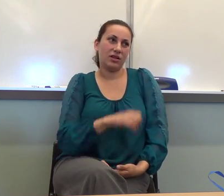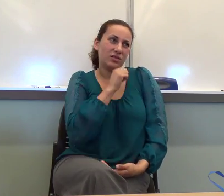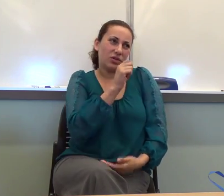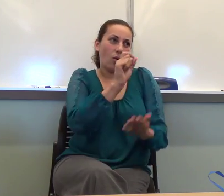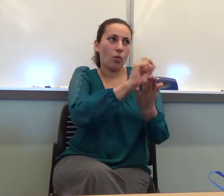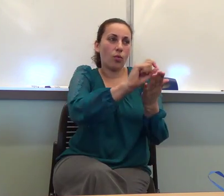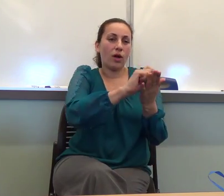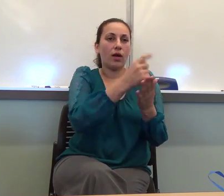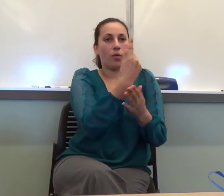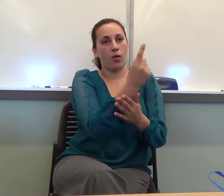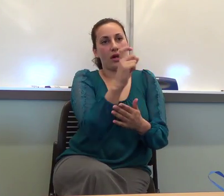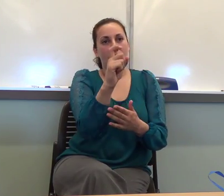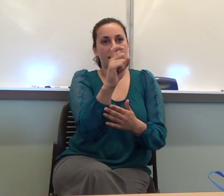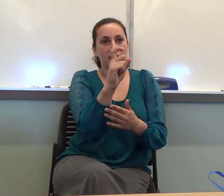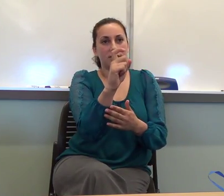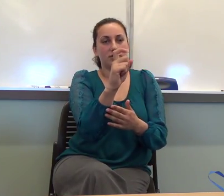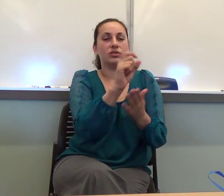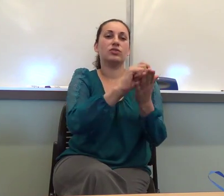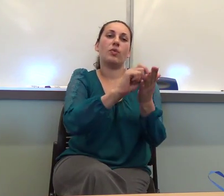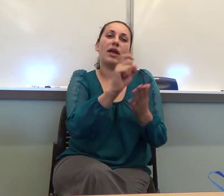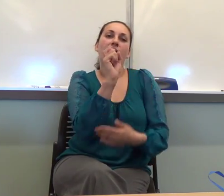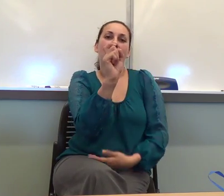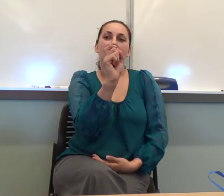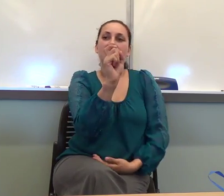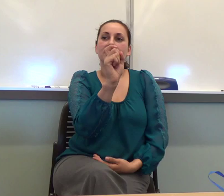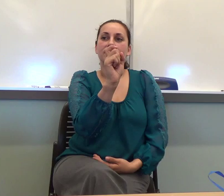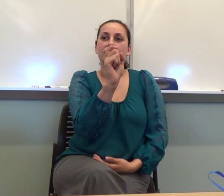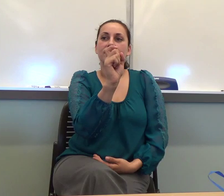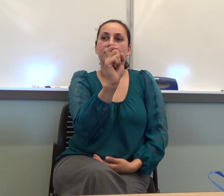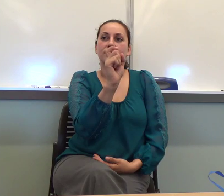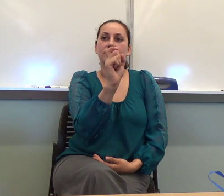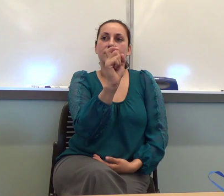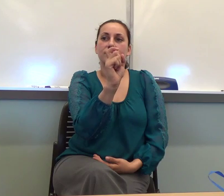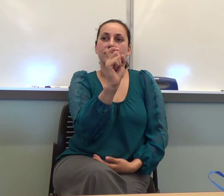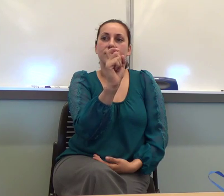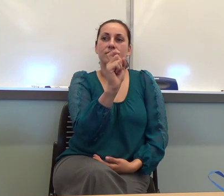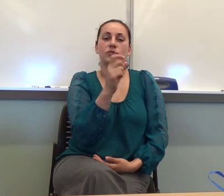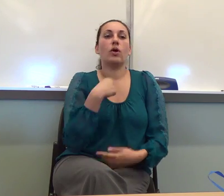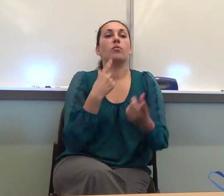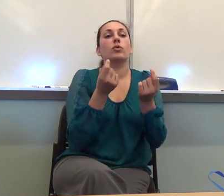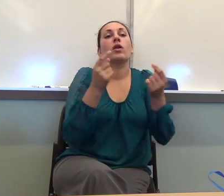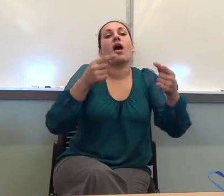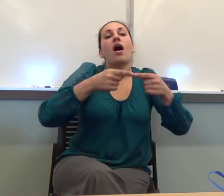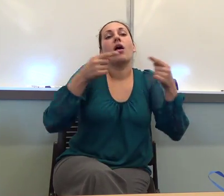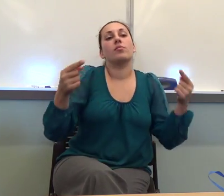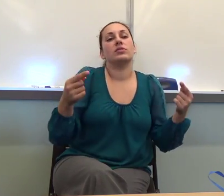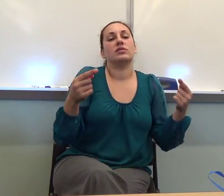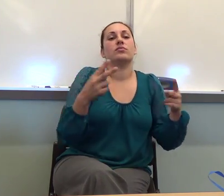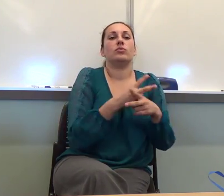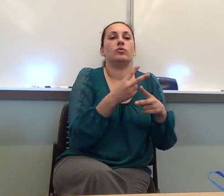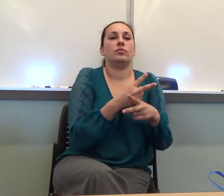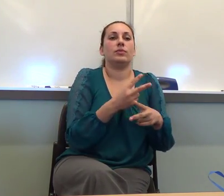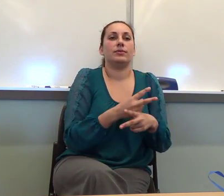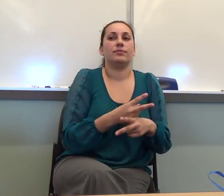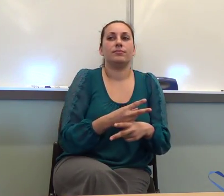x. So in this case, I'm undoing multiplication. Now, we'll get to a much bigger scene than that. We'll